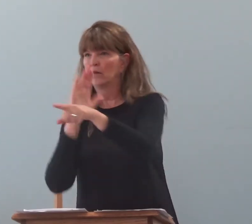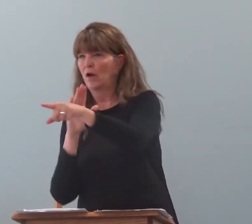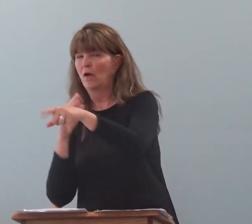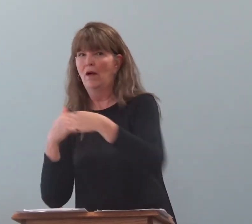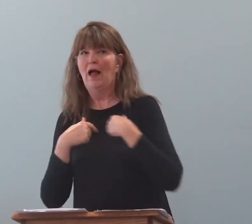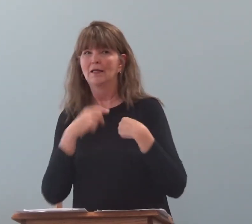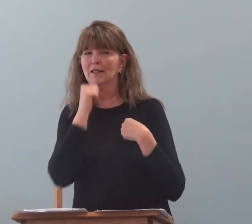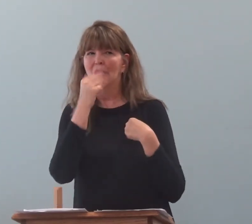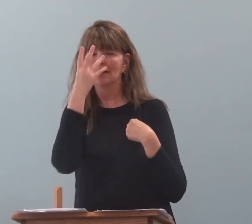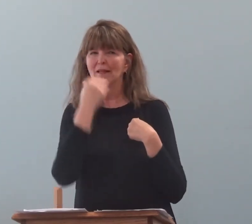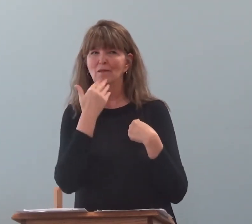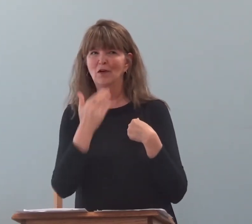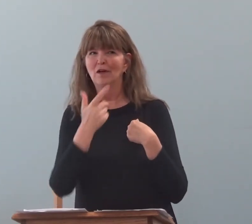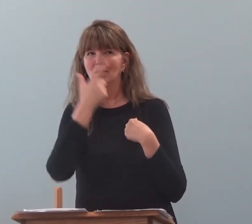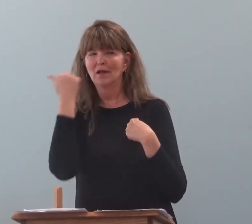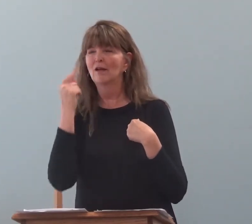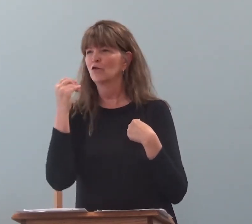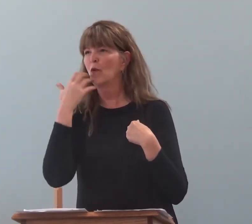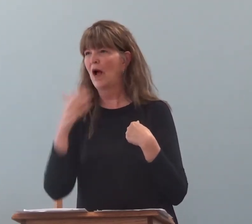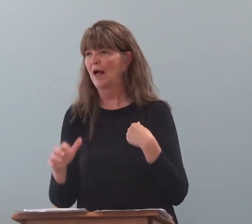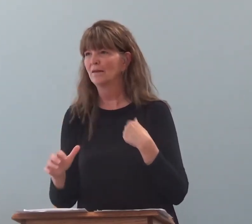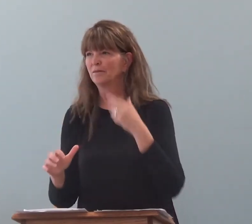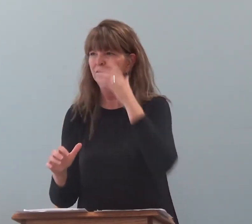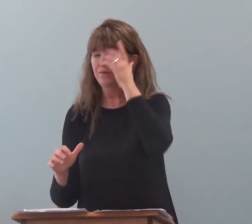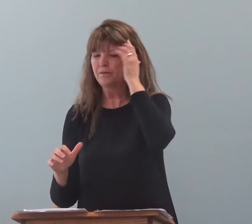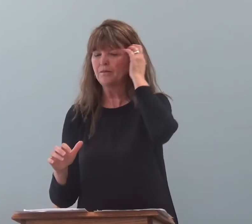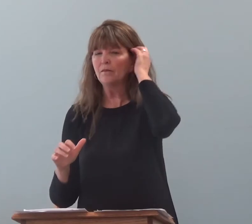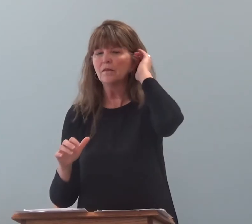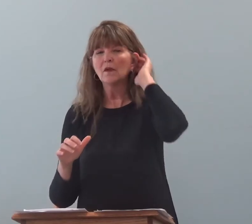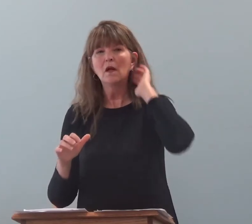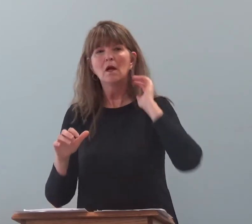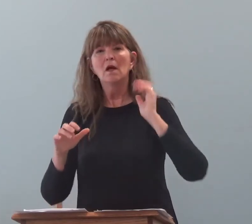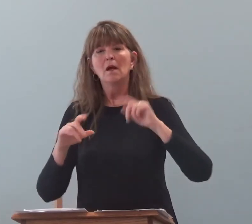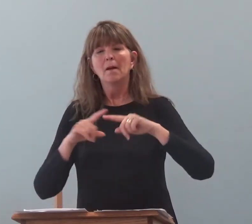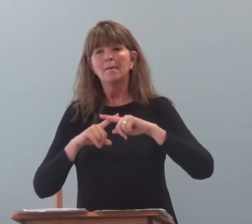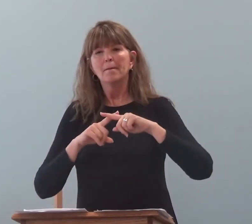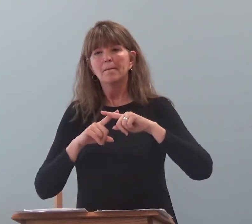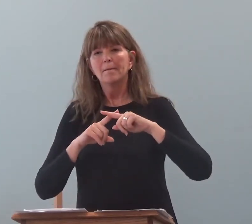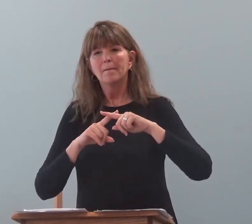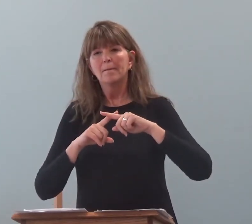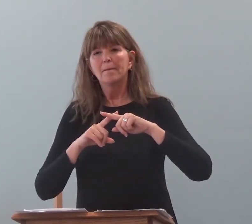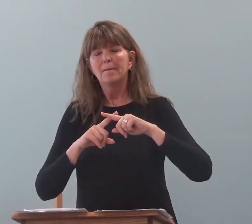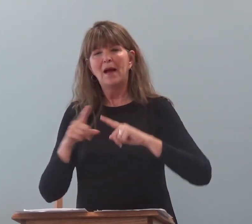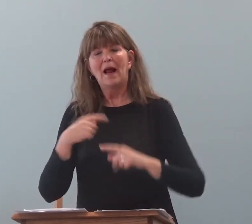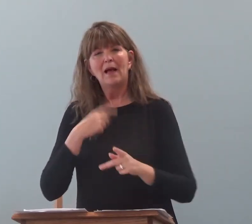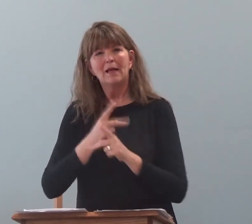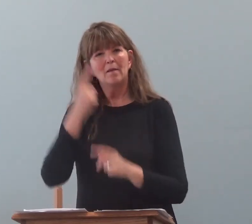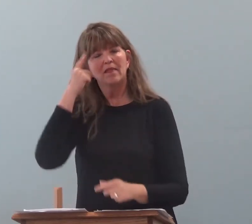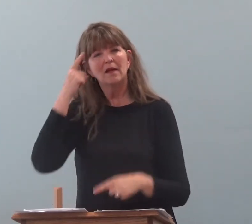bedroom. And so I didn't really sleep well because it was too hot in my bedroom. However,